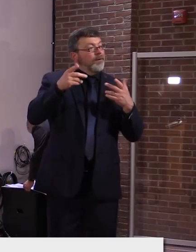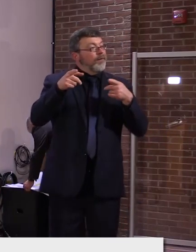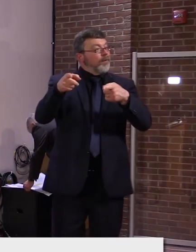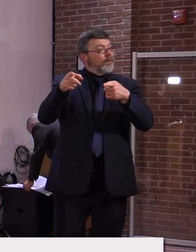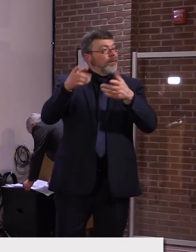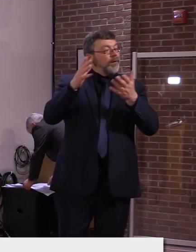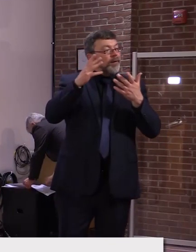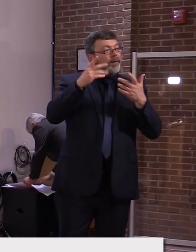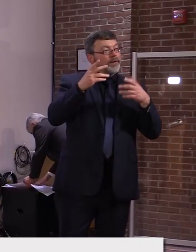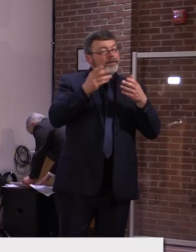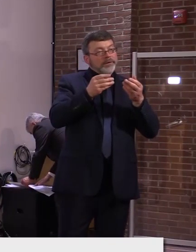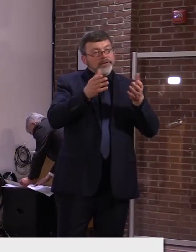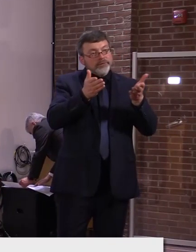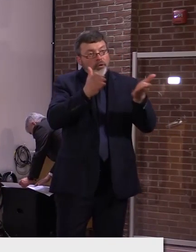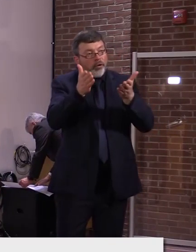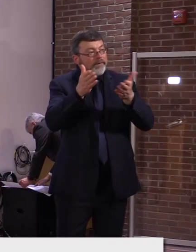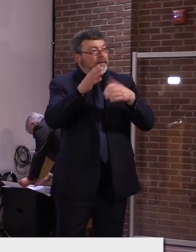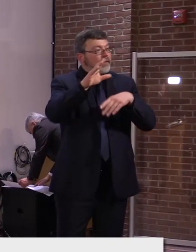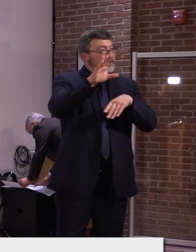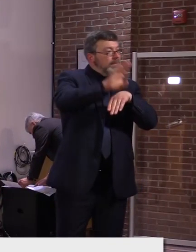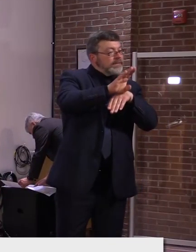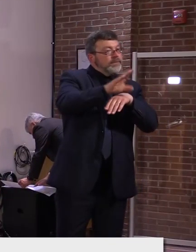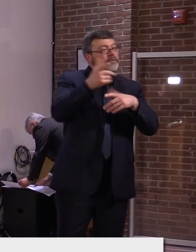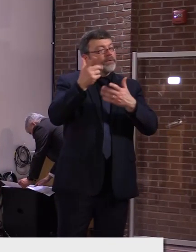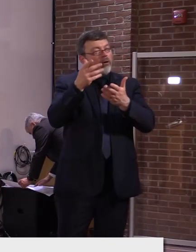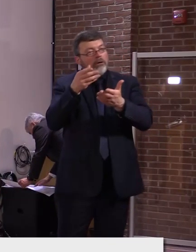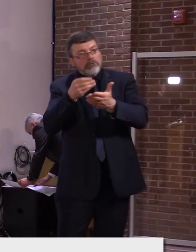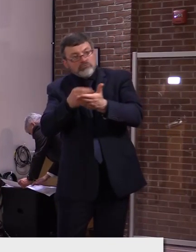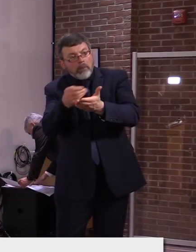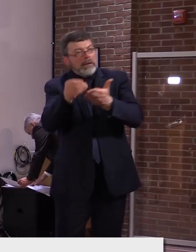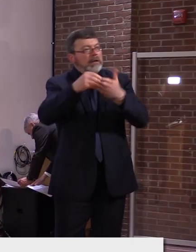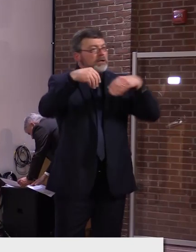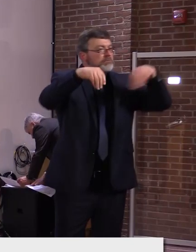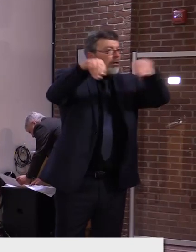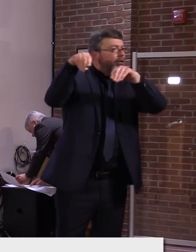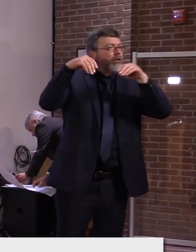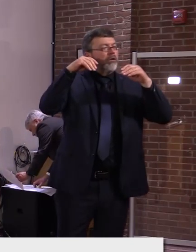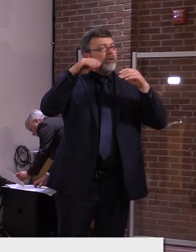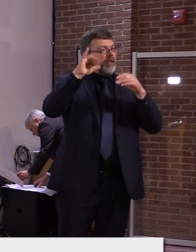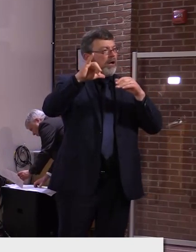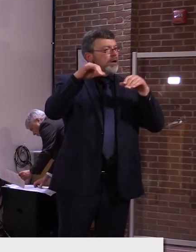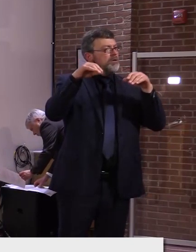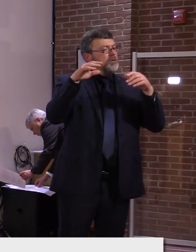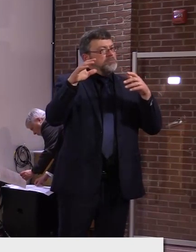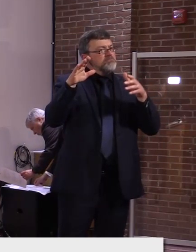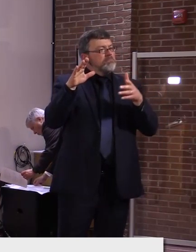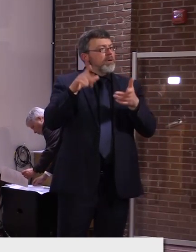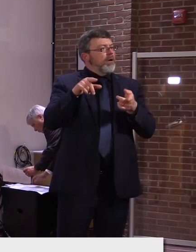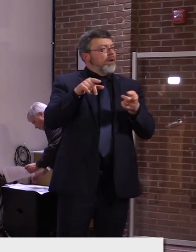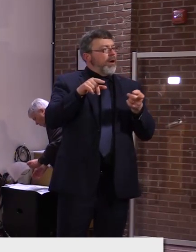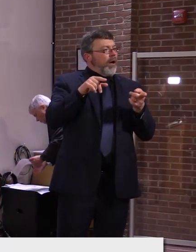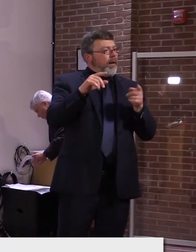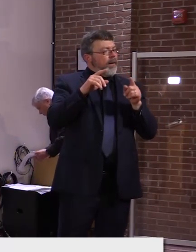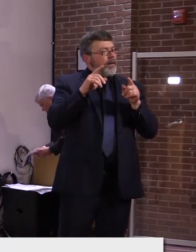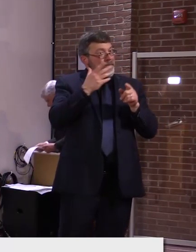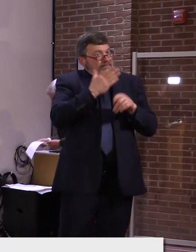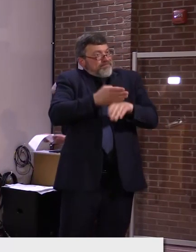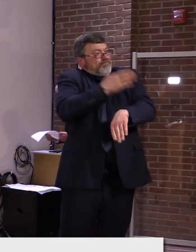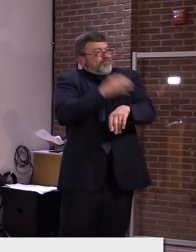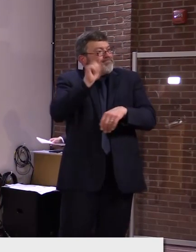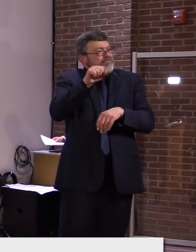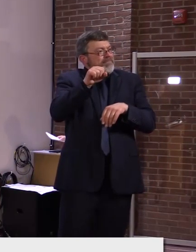other things. But the kind of blue-collar industrial portions of the